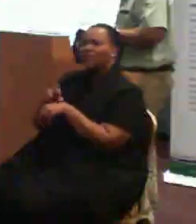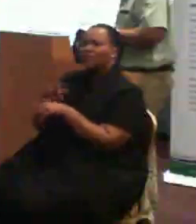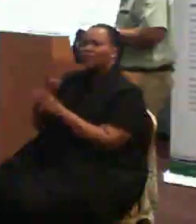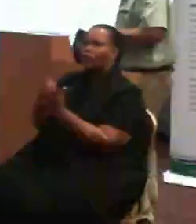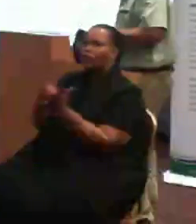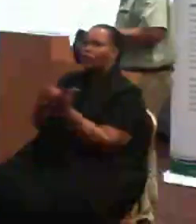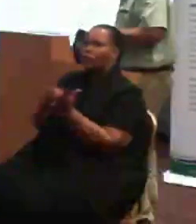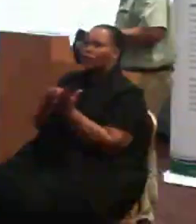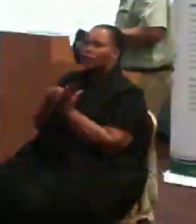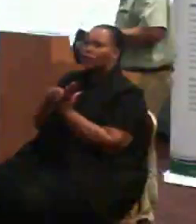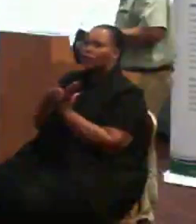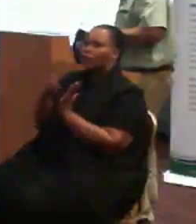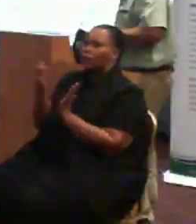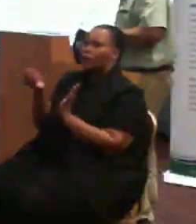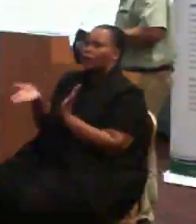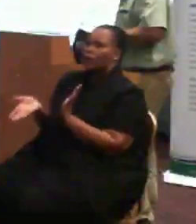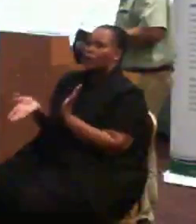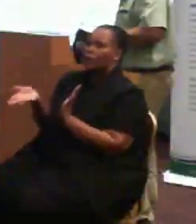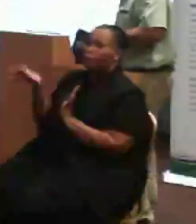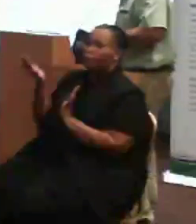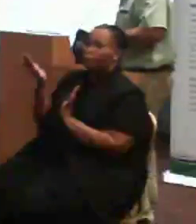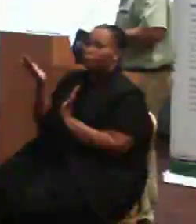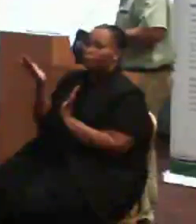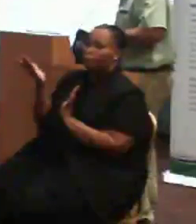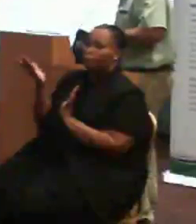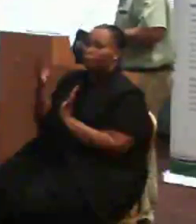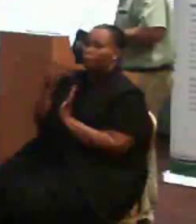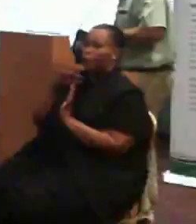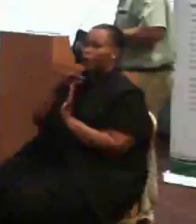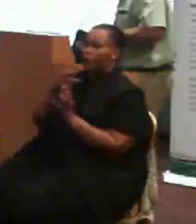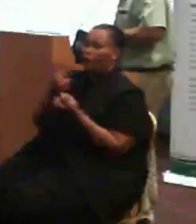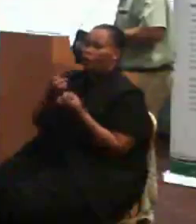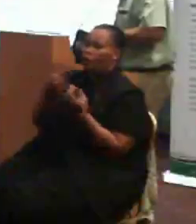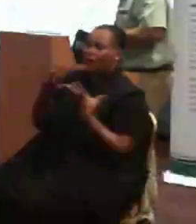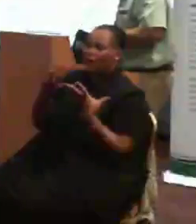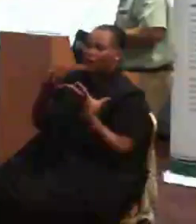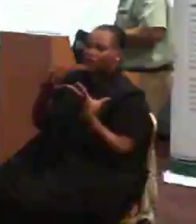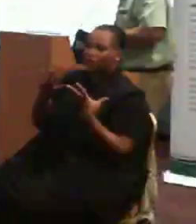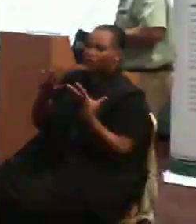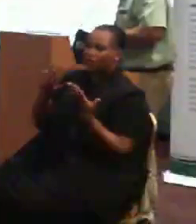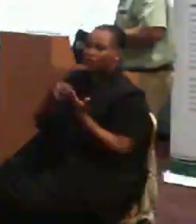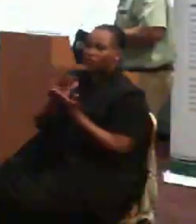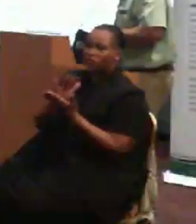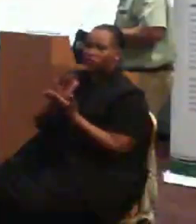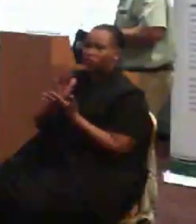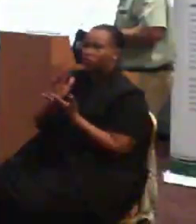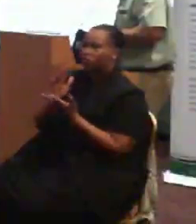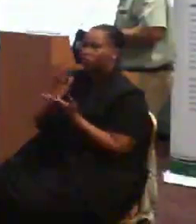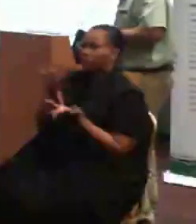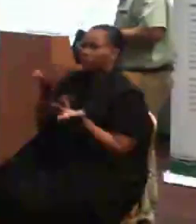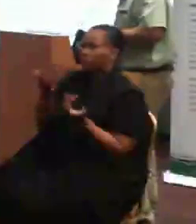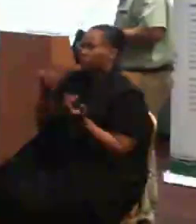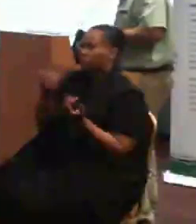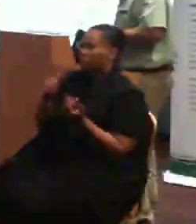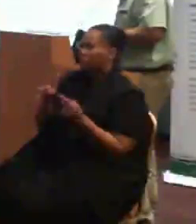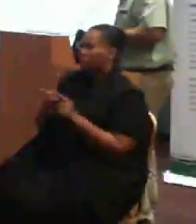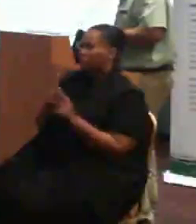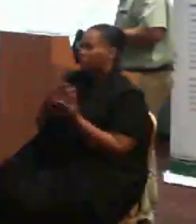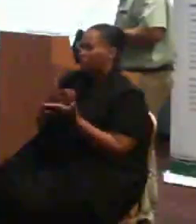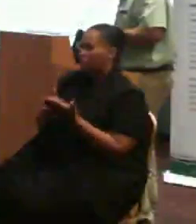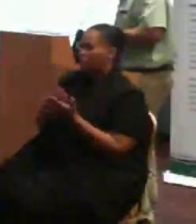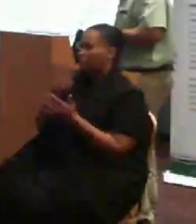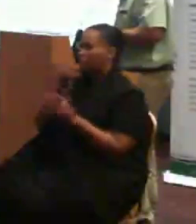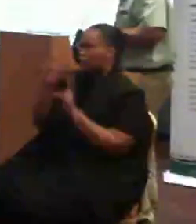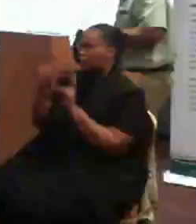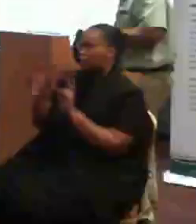the price can go up, but it doesn't affect the volume. So the electricity can increase,